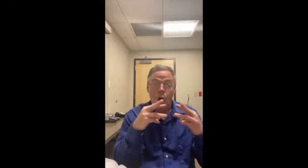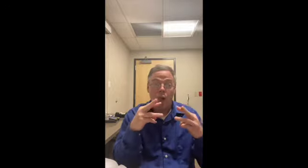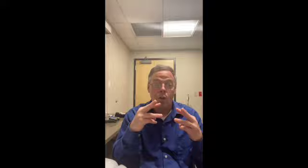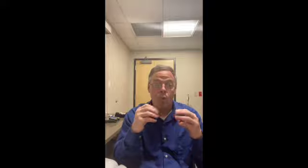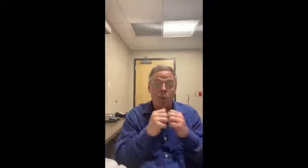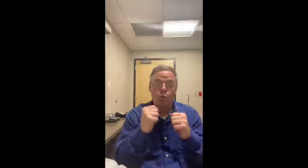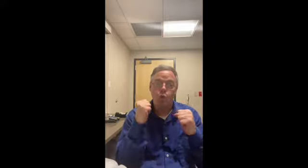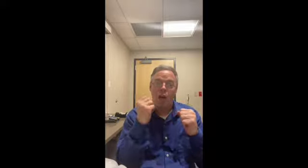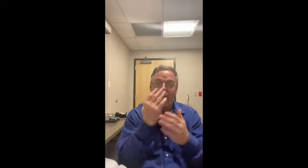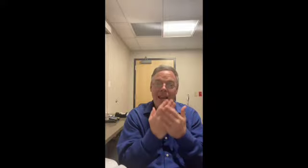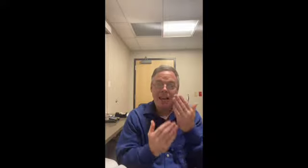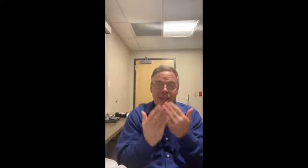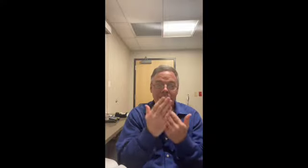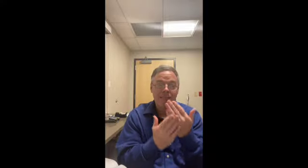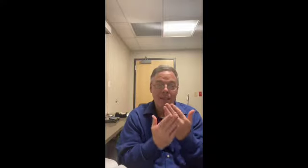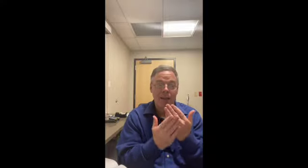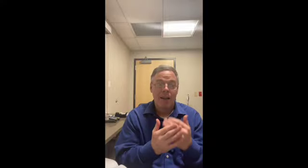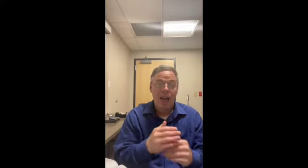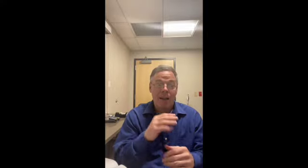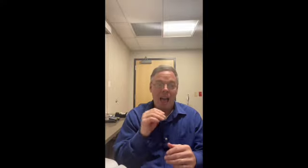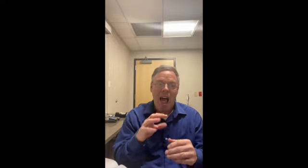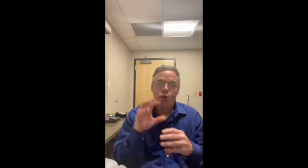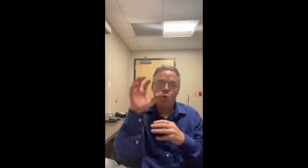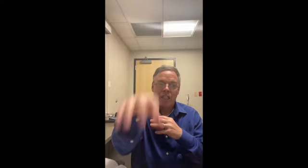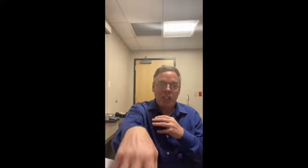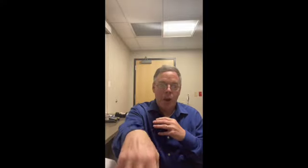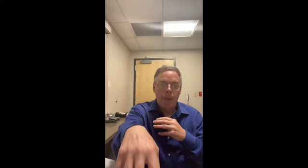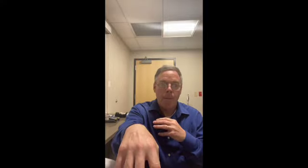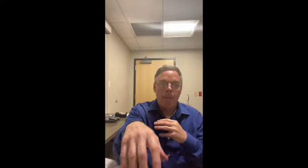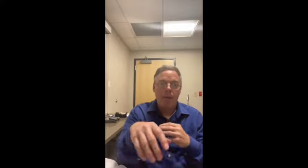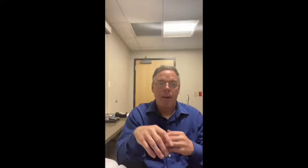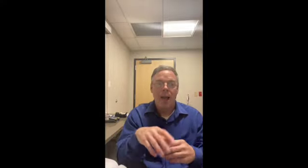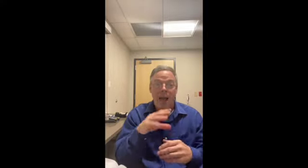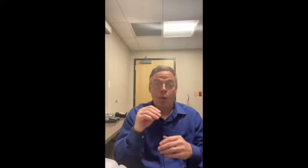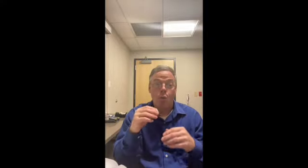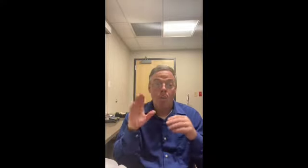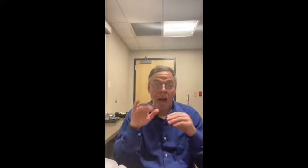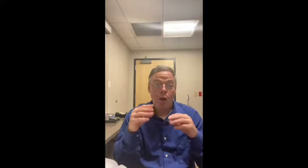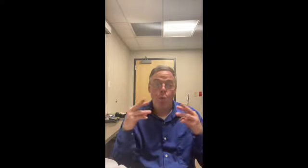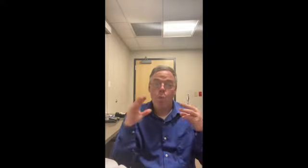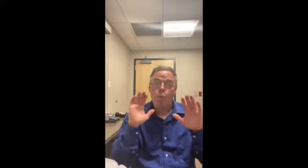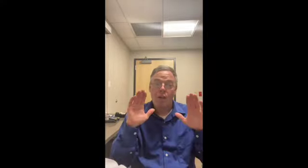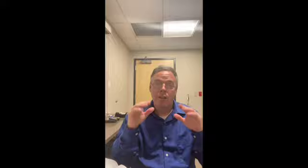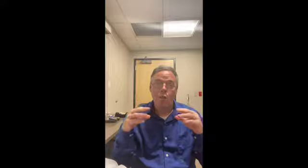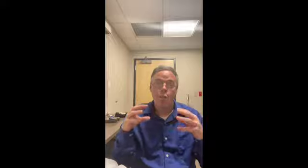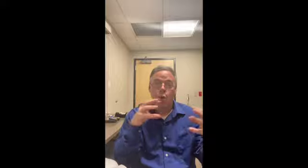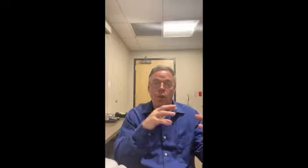by war with strong hand and outstretched arm, and by great